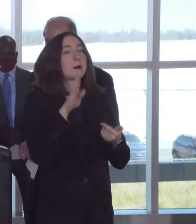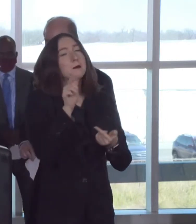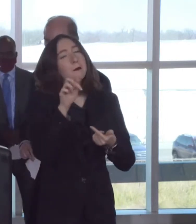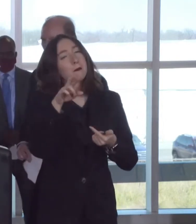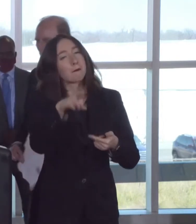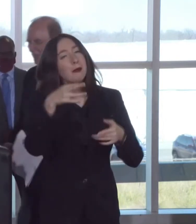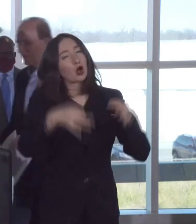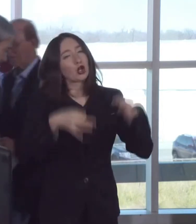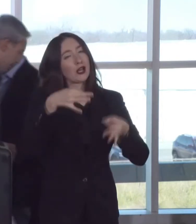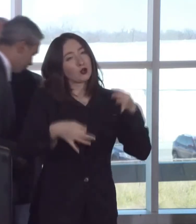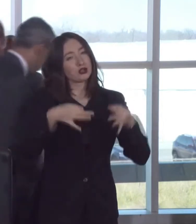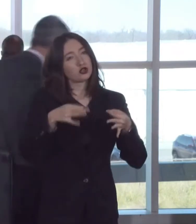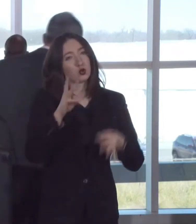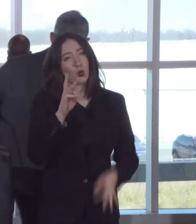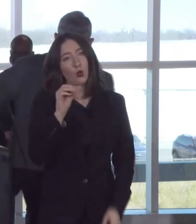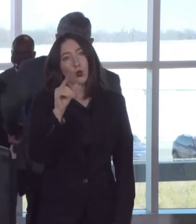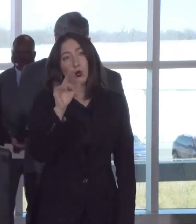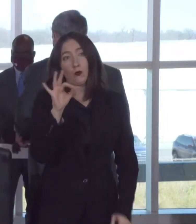Wolff.